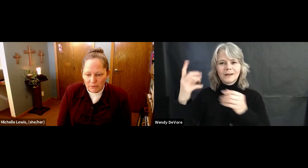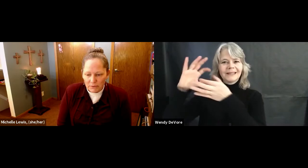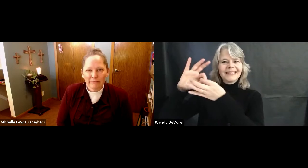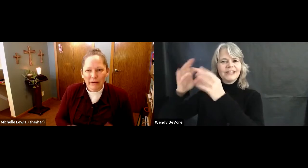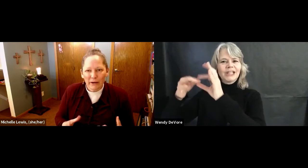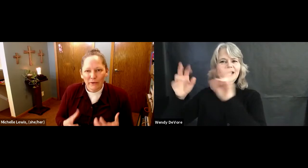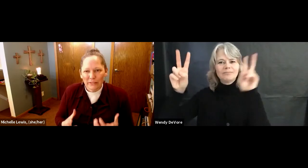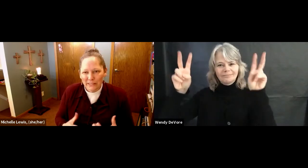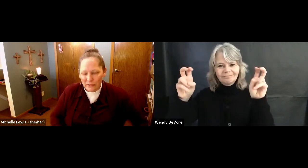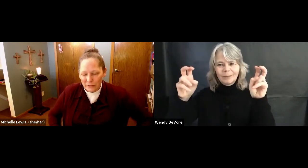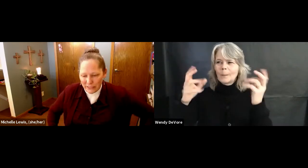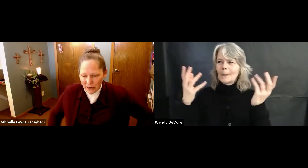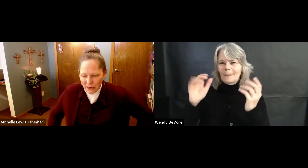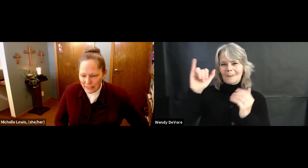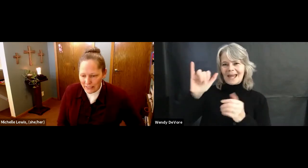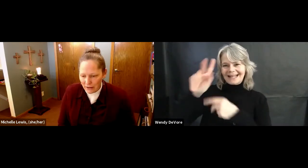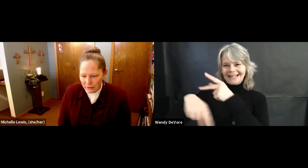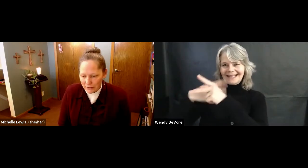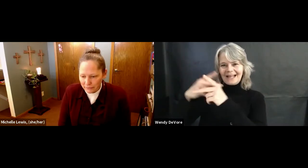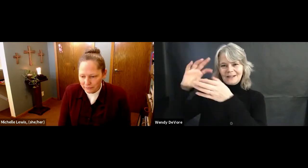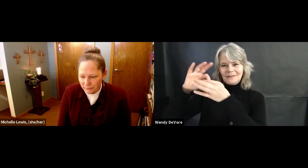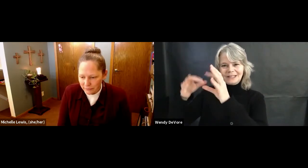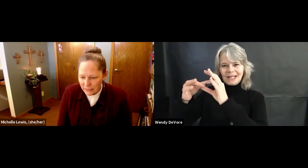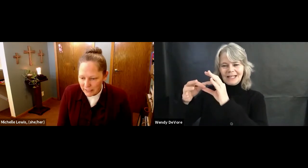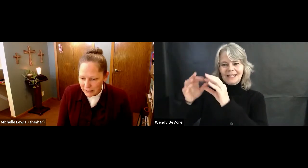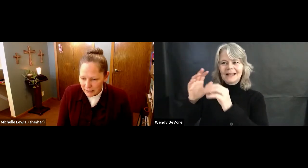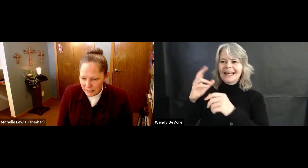keeps us bound or tied down.